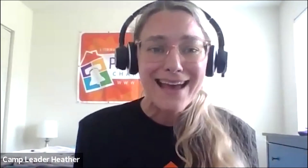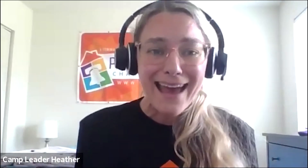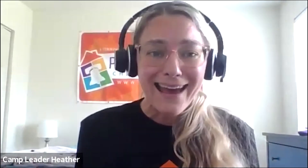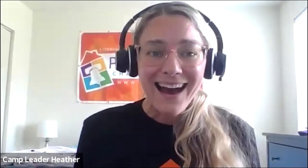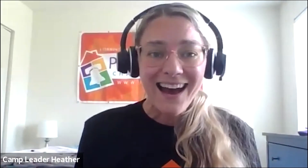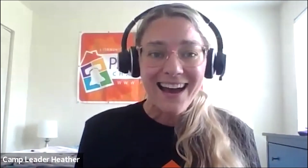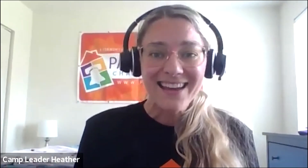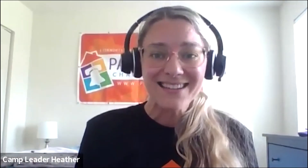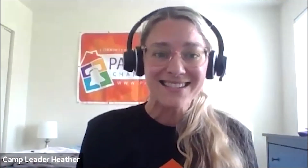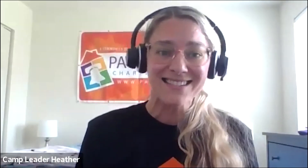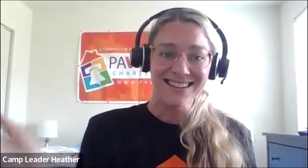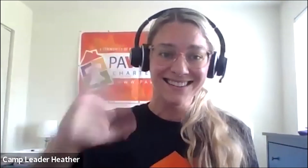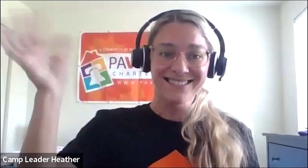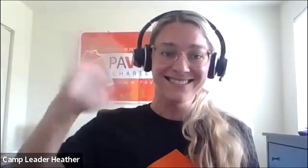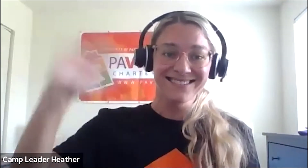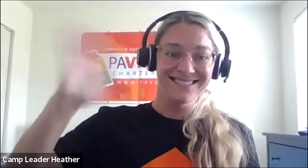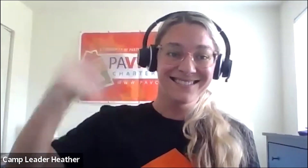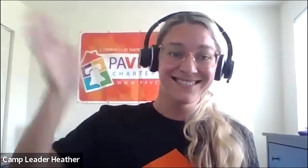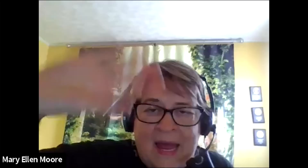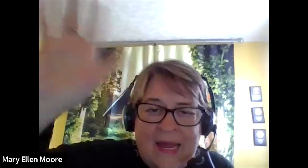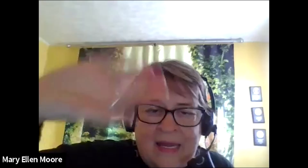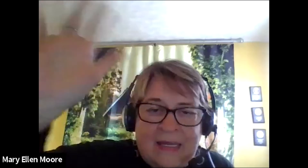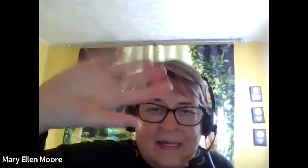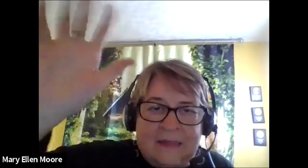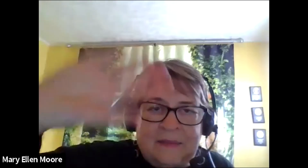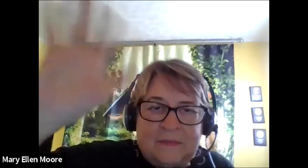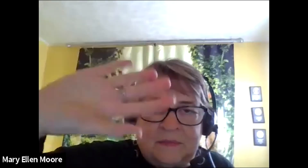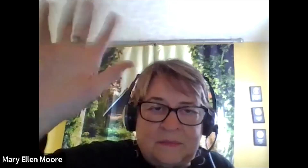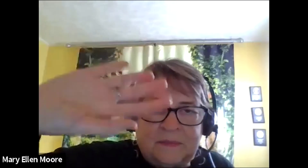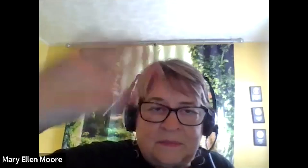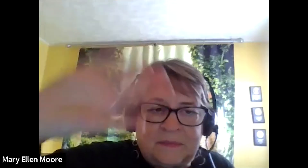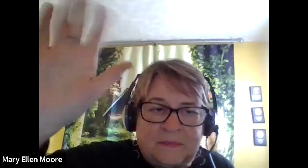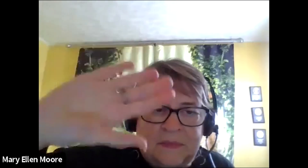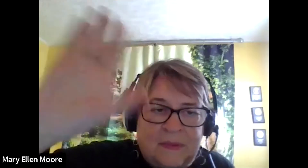Have a great day, guys. Bye. Bye.